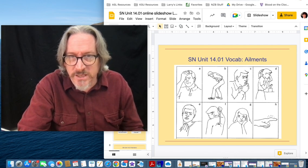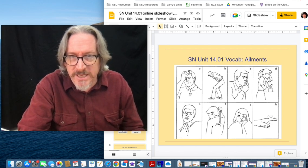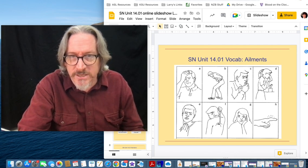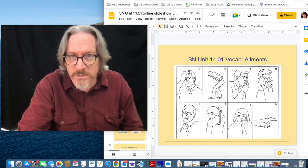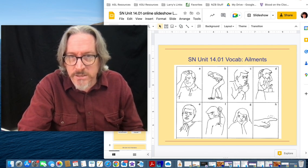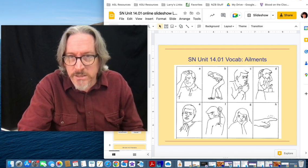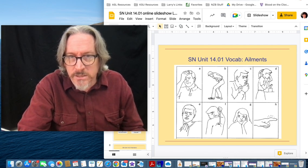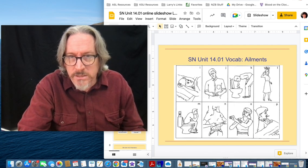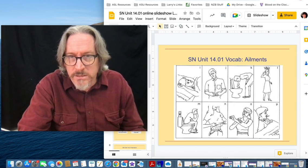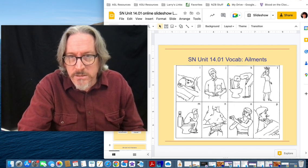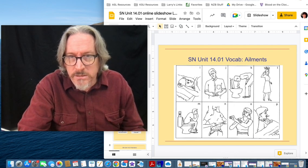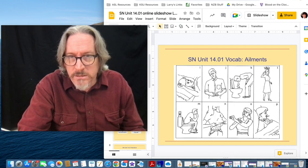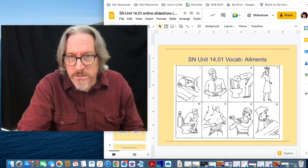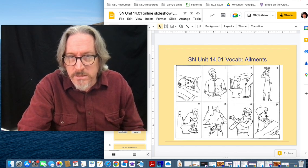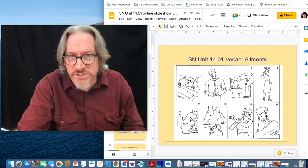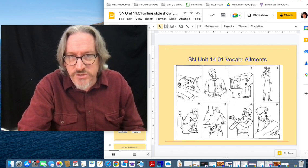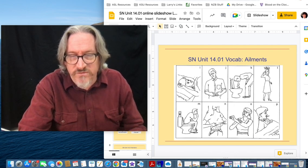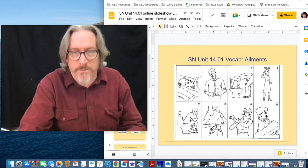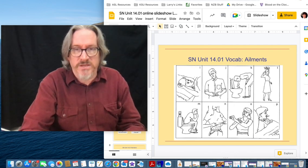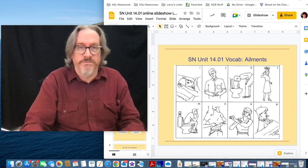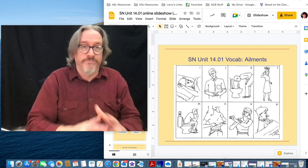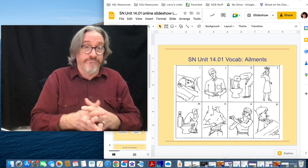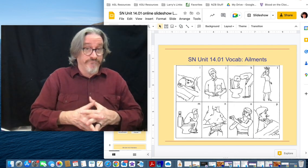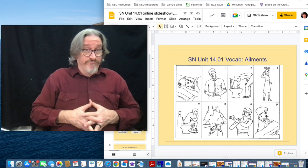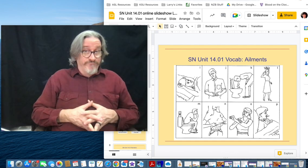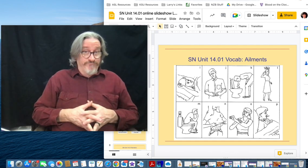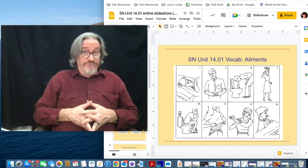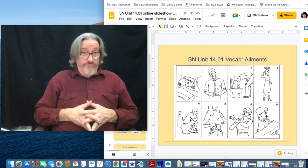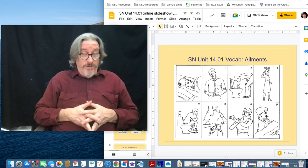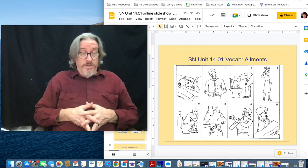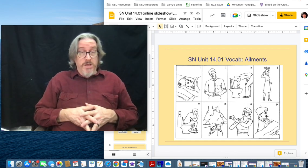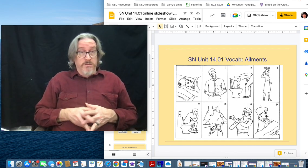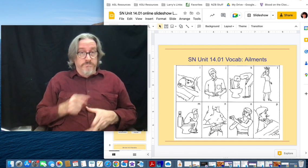Specifically, like, do vomit.